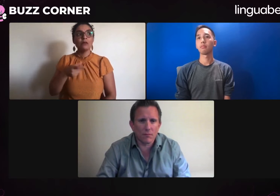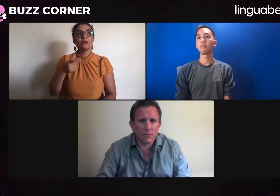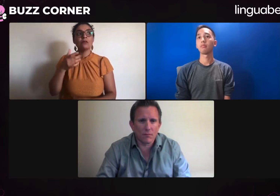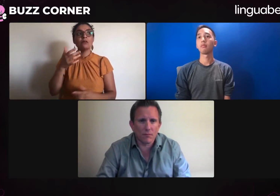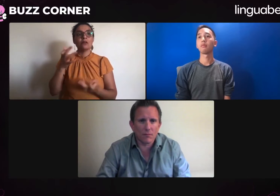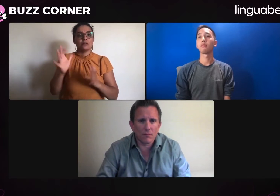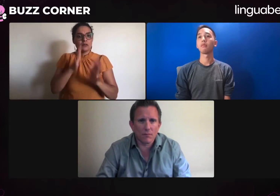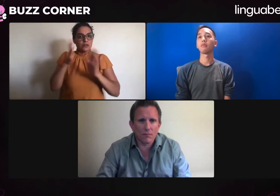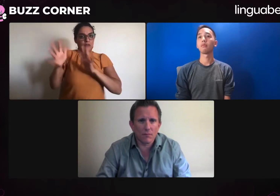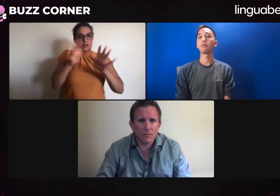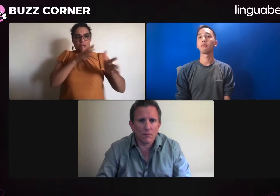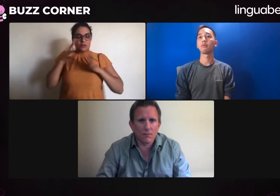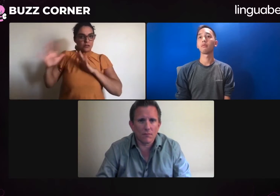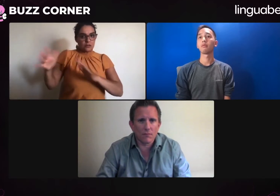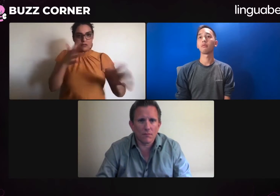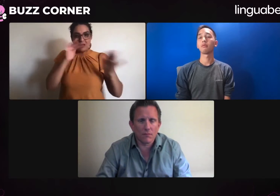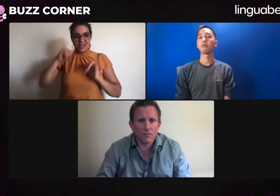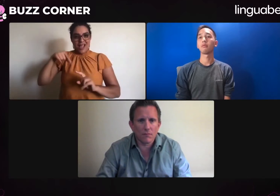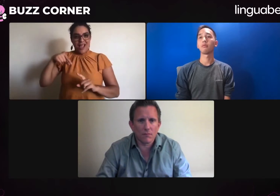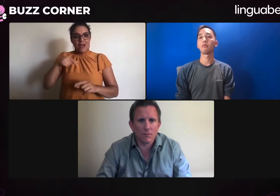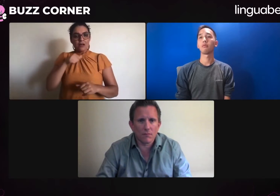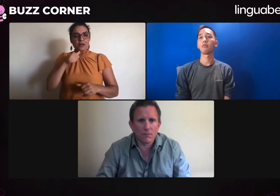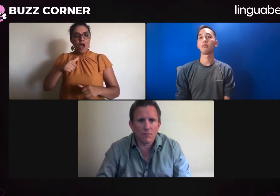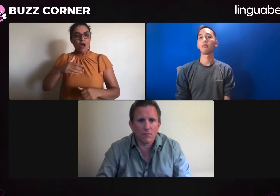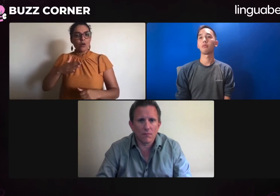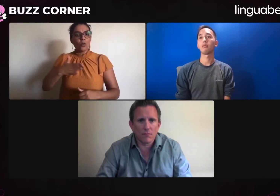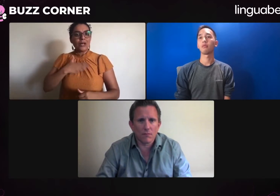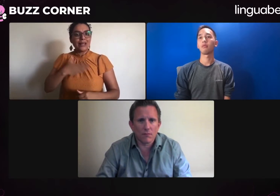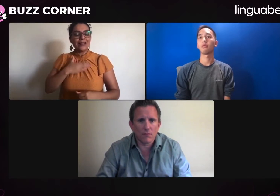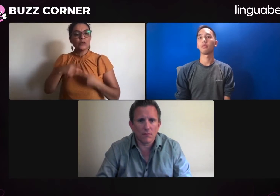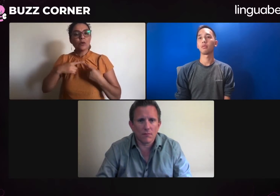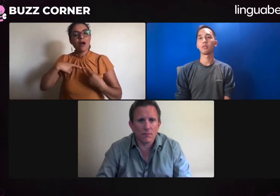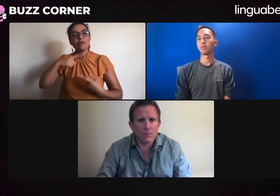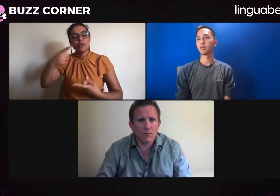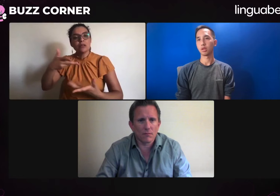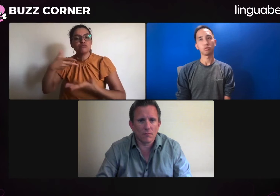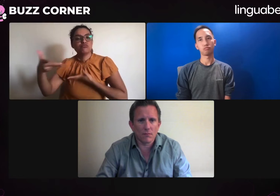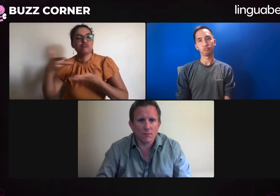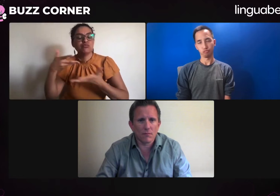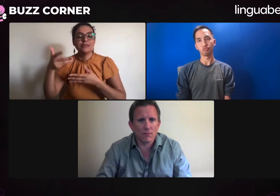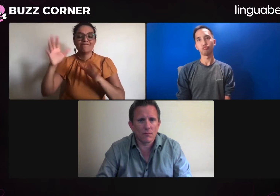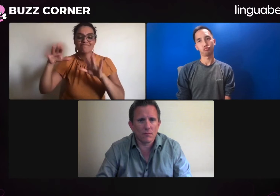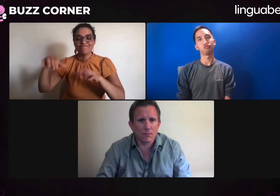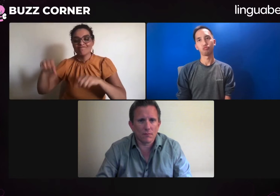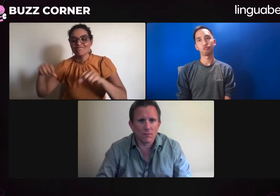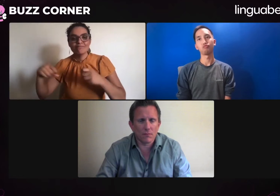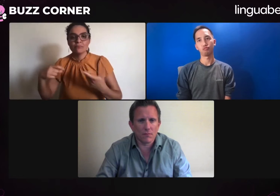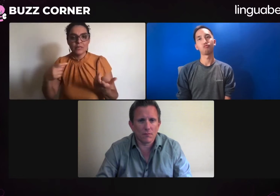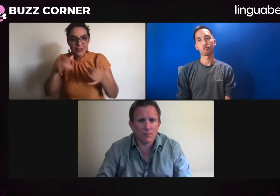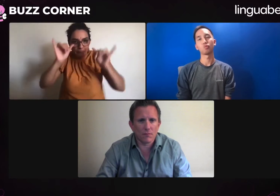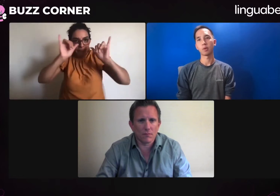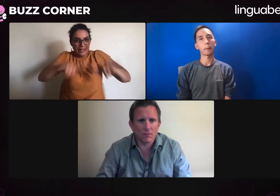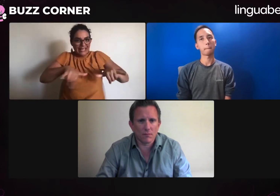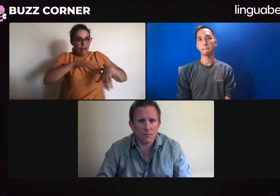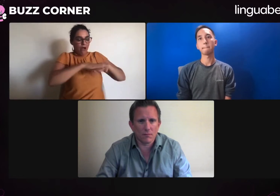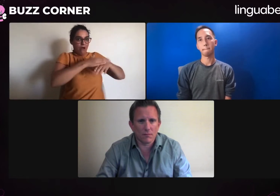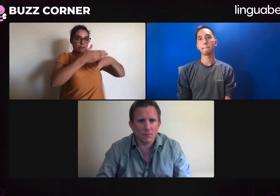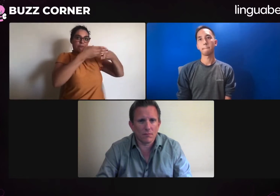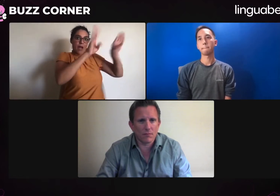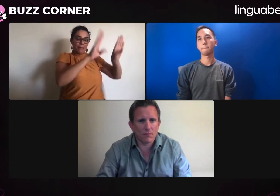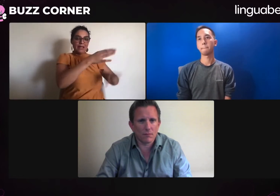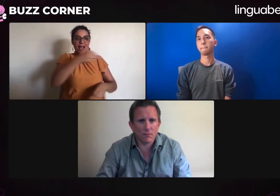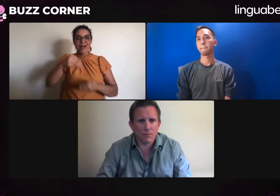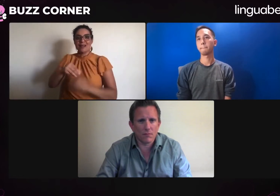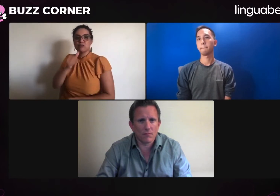him and they said, is this story true? And he was very defensive and not willing to engage with them and